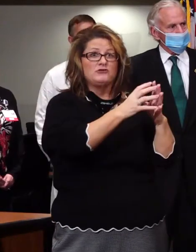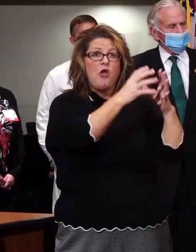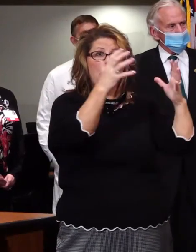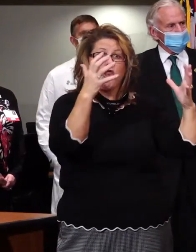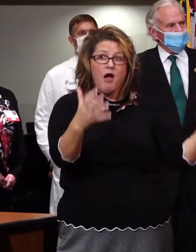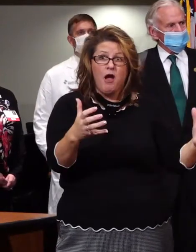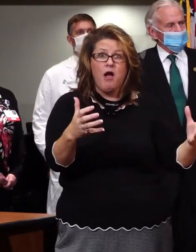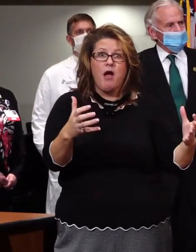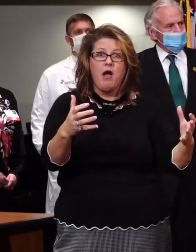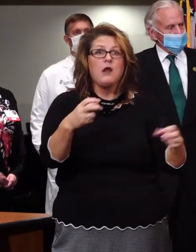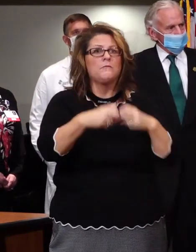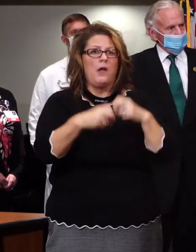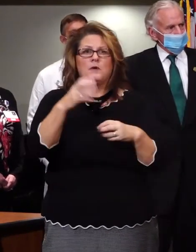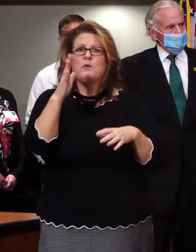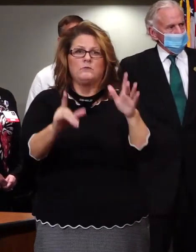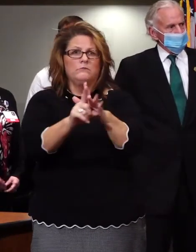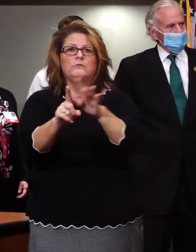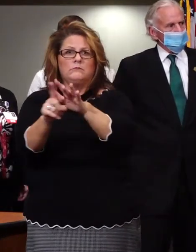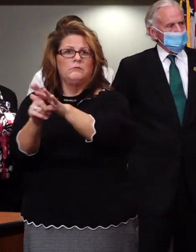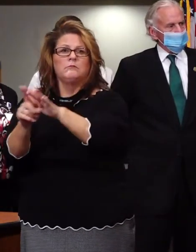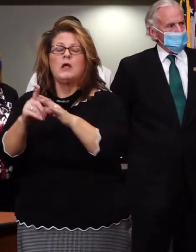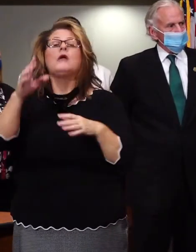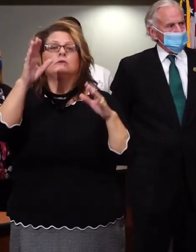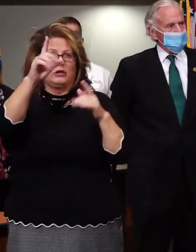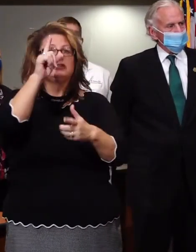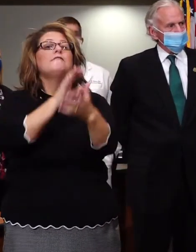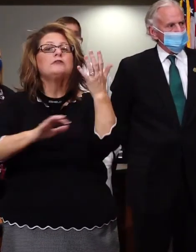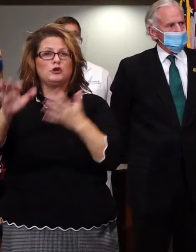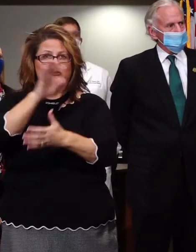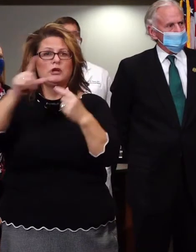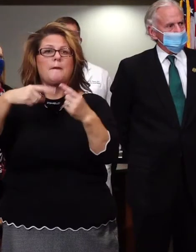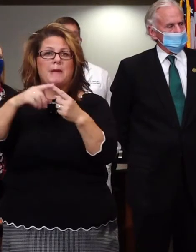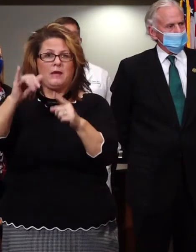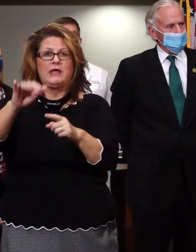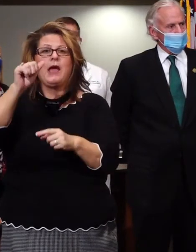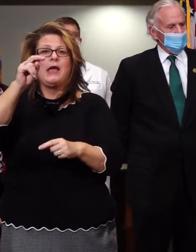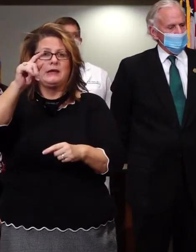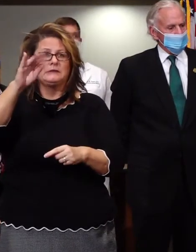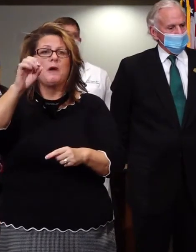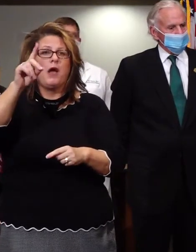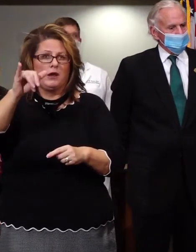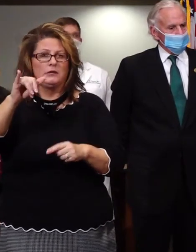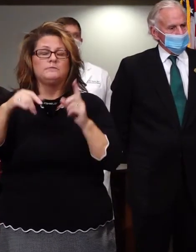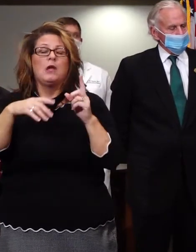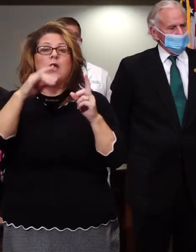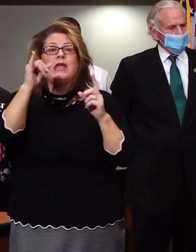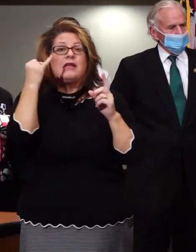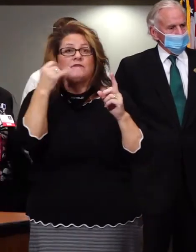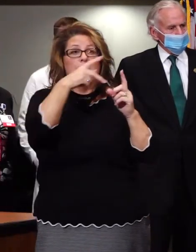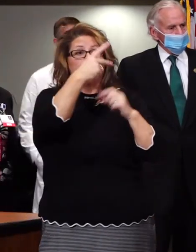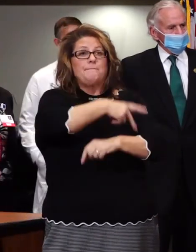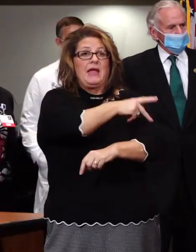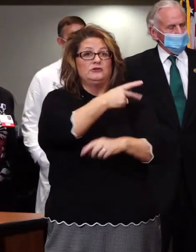an outpatient infusion of a monoclonal antibody that theoretically in a high-risk patient who's not in the hospital could be